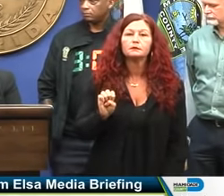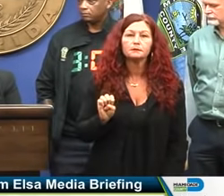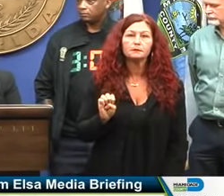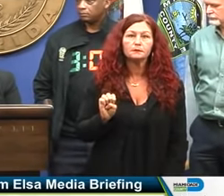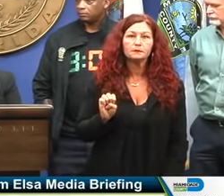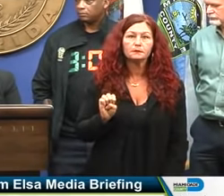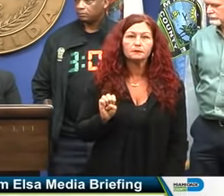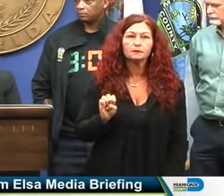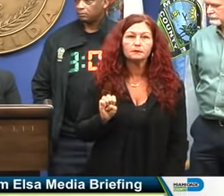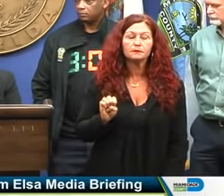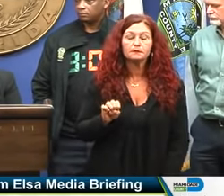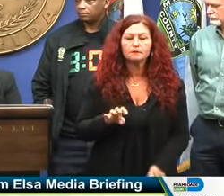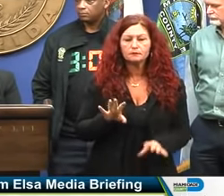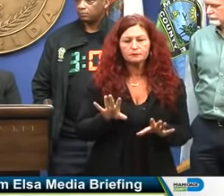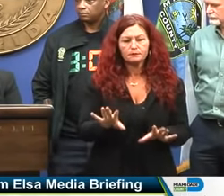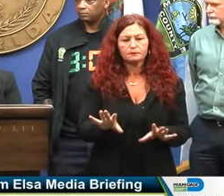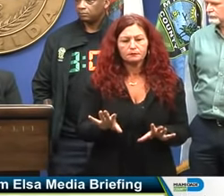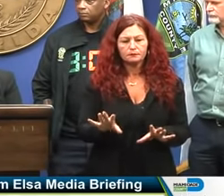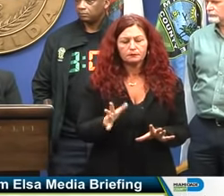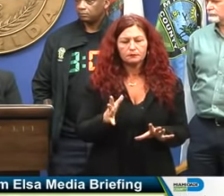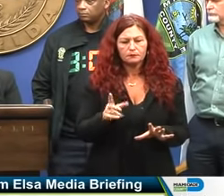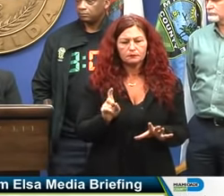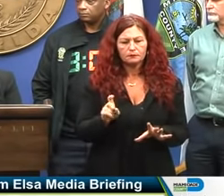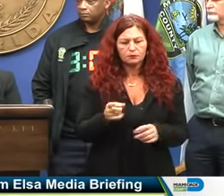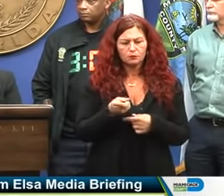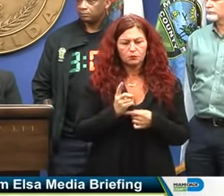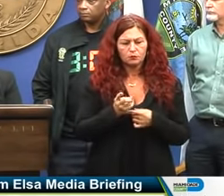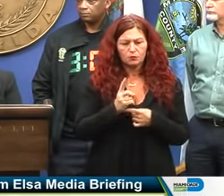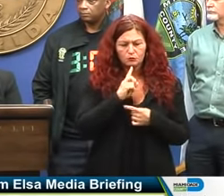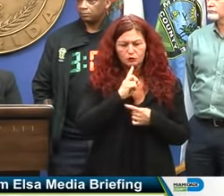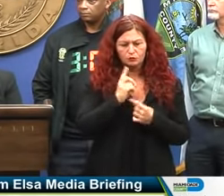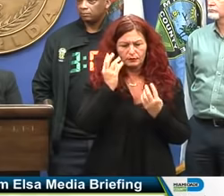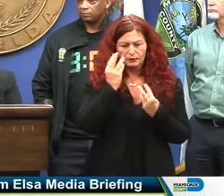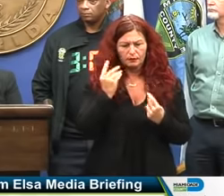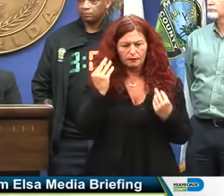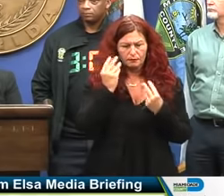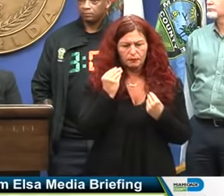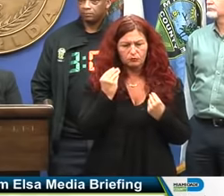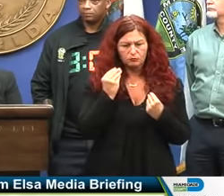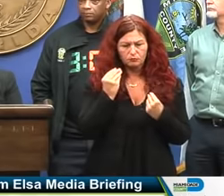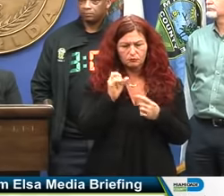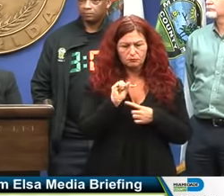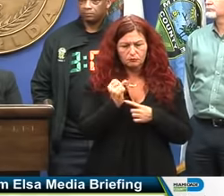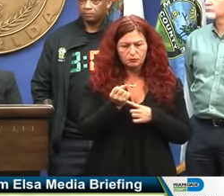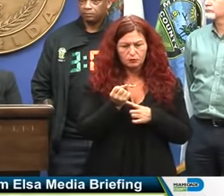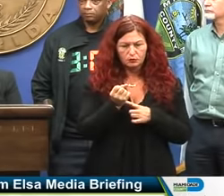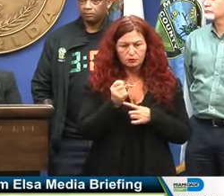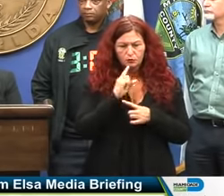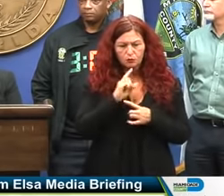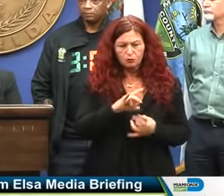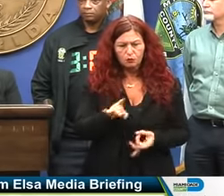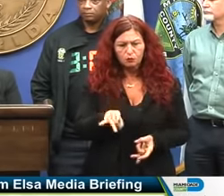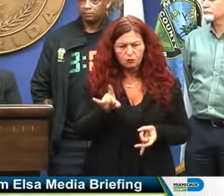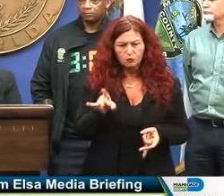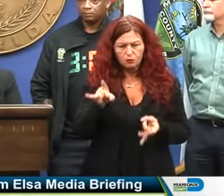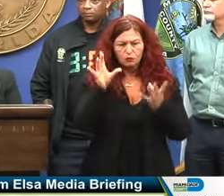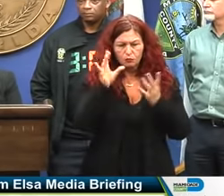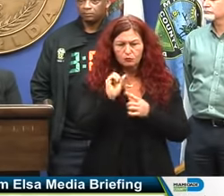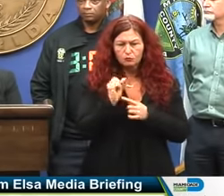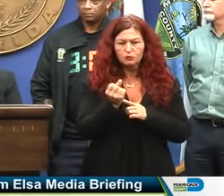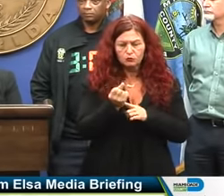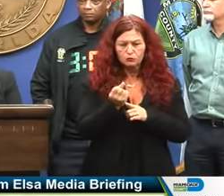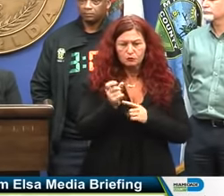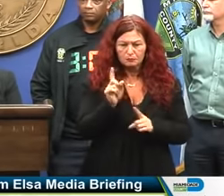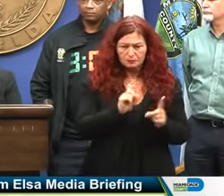great tragedy that this has been for those who've survived the building and have had to evacuate. The world